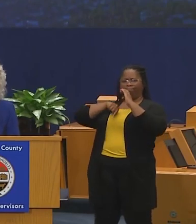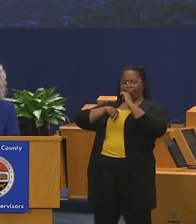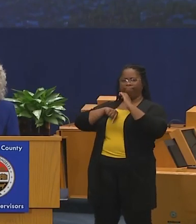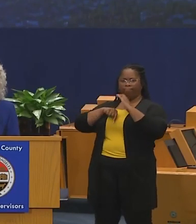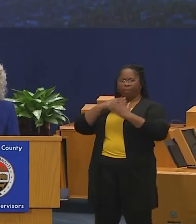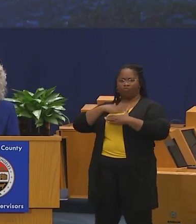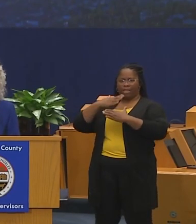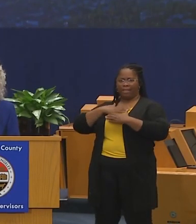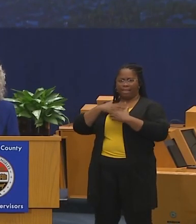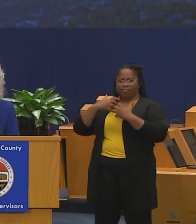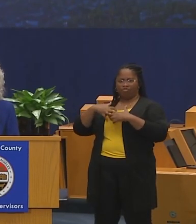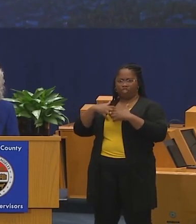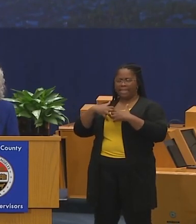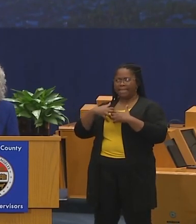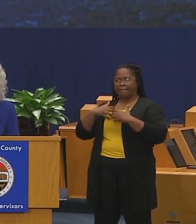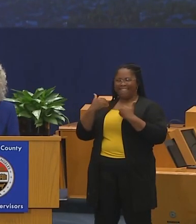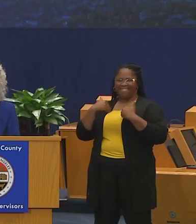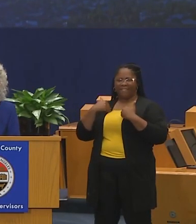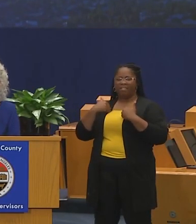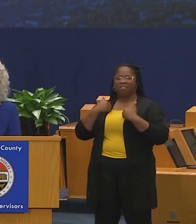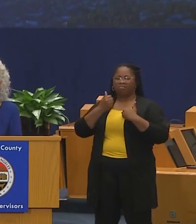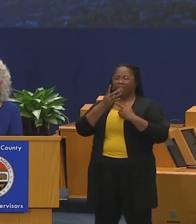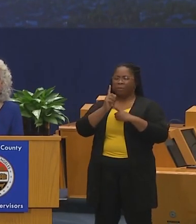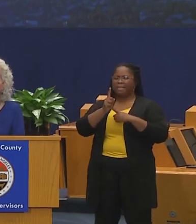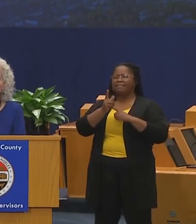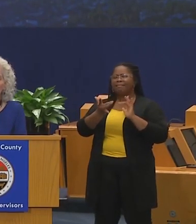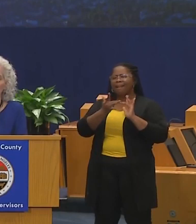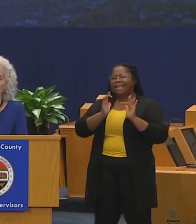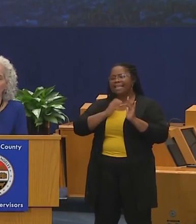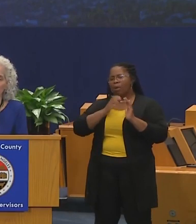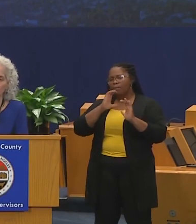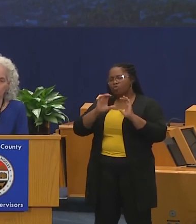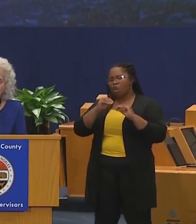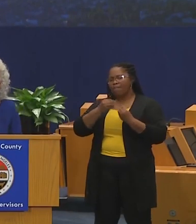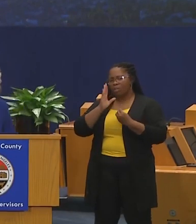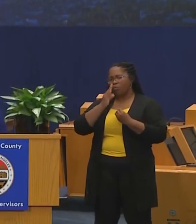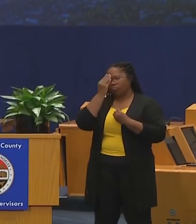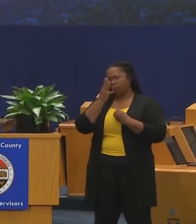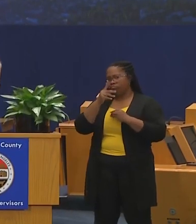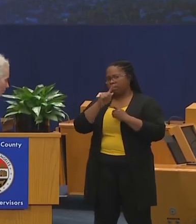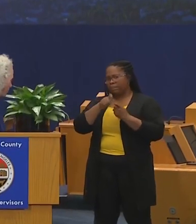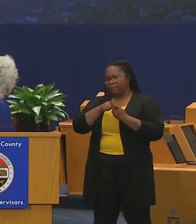you in the next few minutes. Just contact our communications office and we'll give you that information.